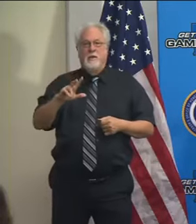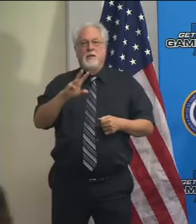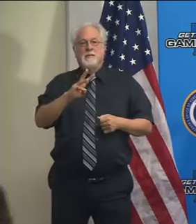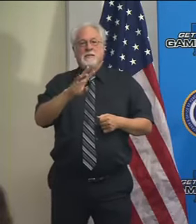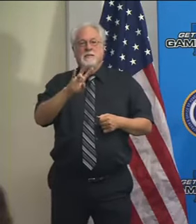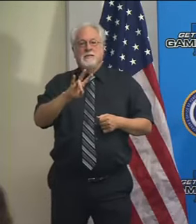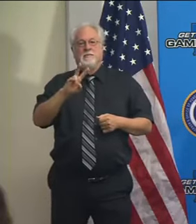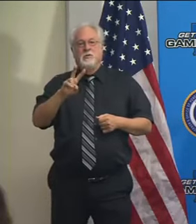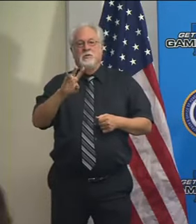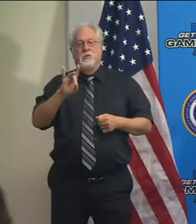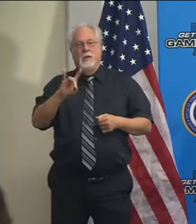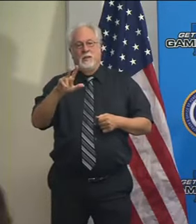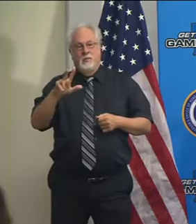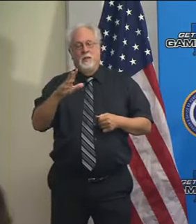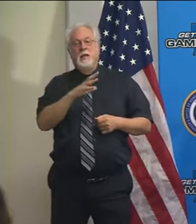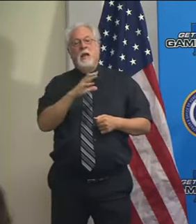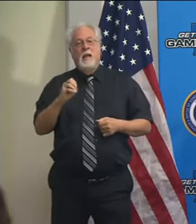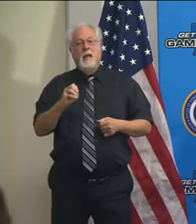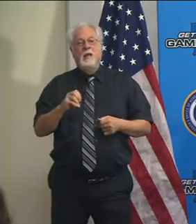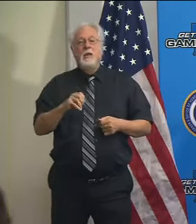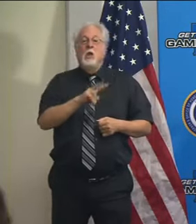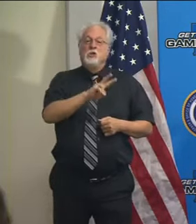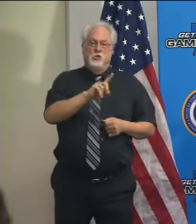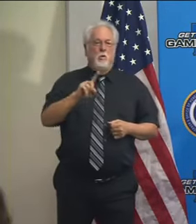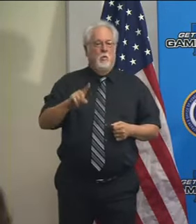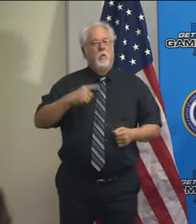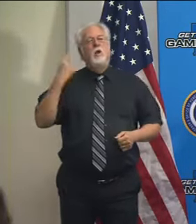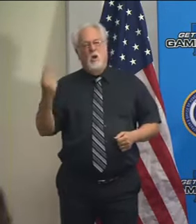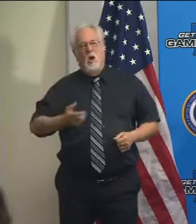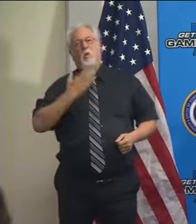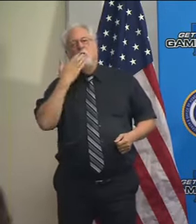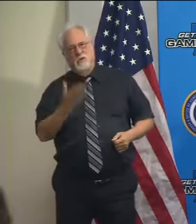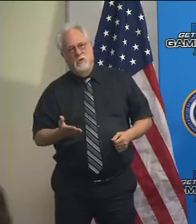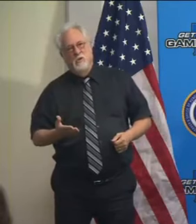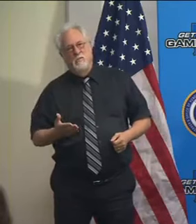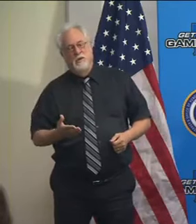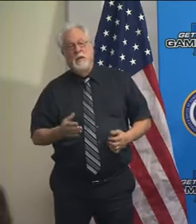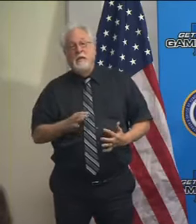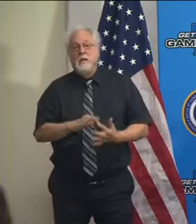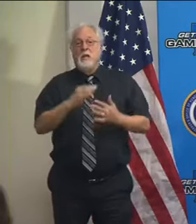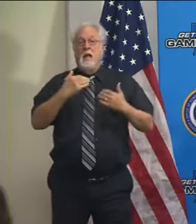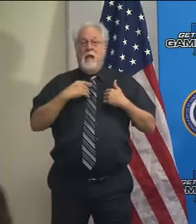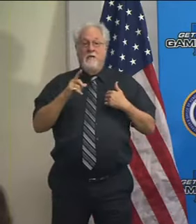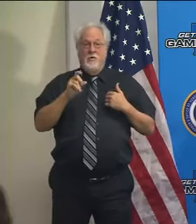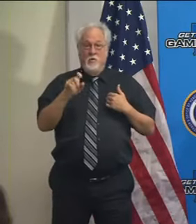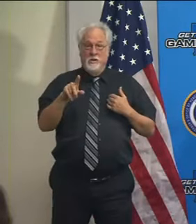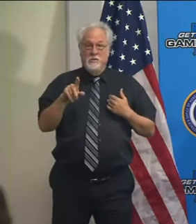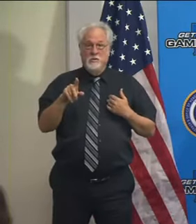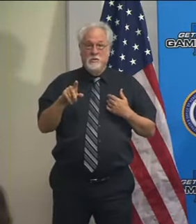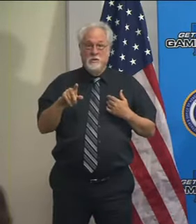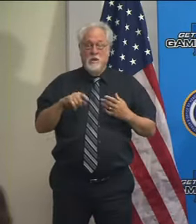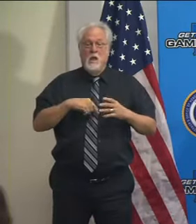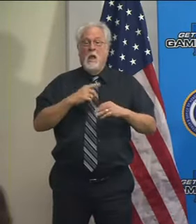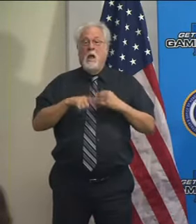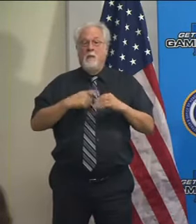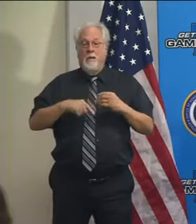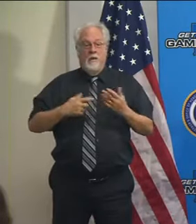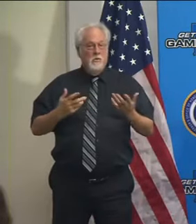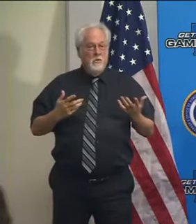67283. And in general, 211 is always a good resource, especially if you have a question to ask about